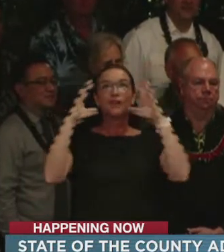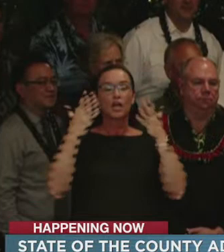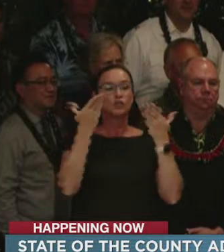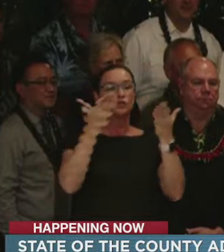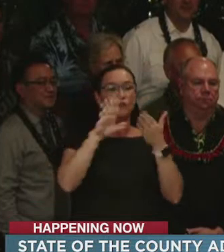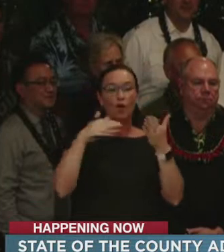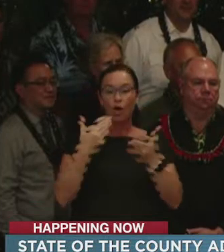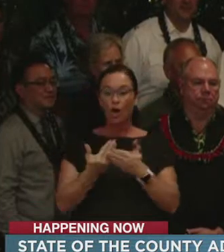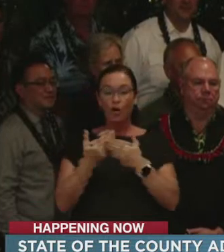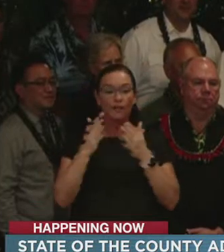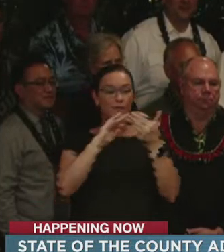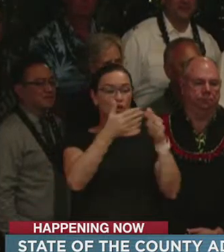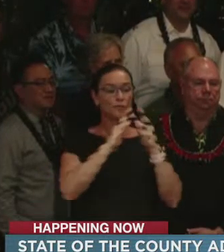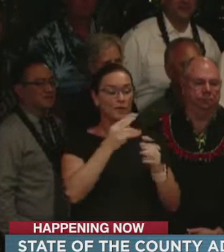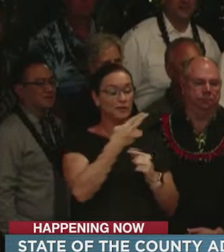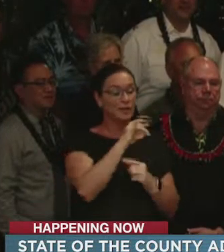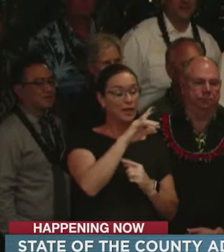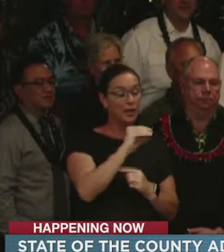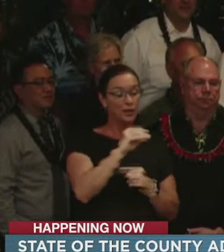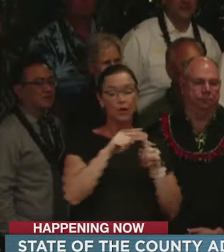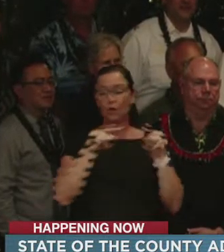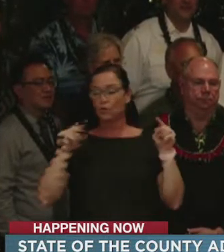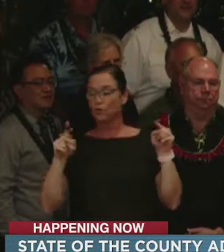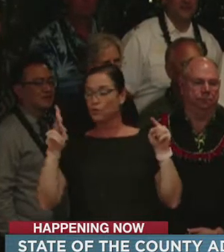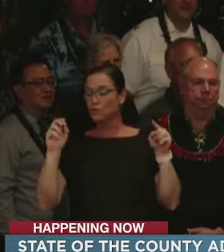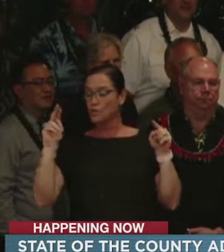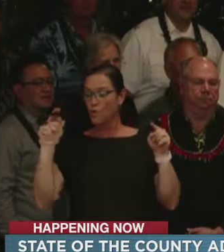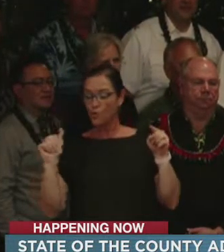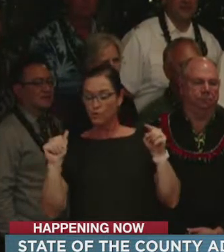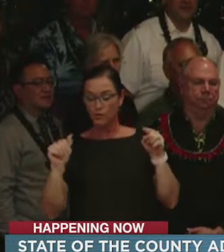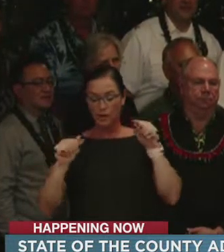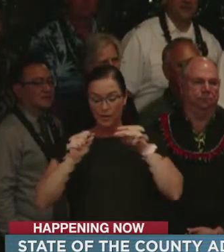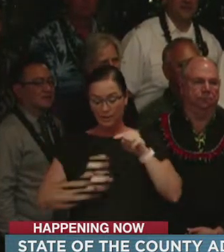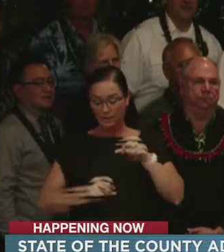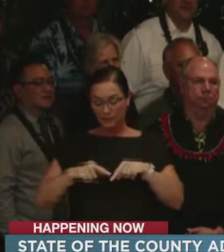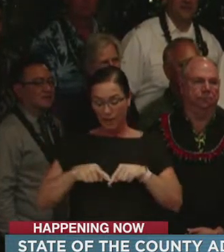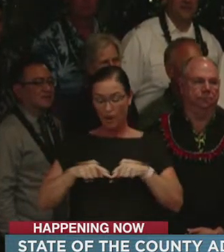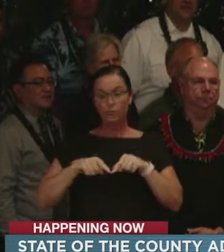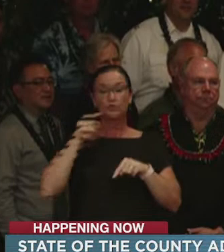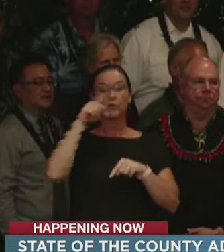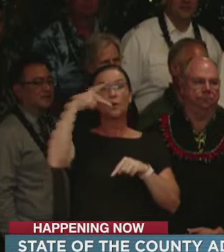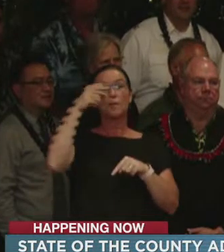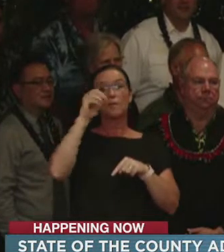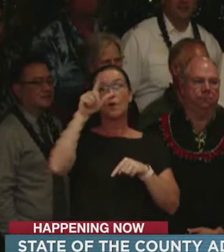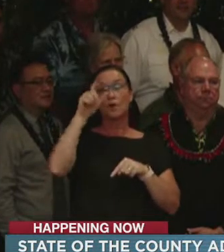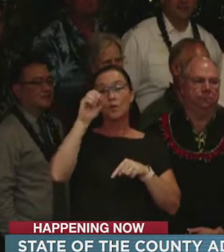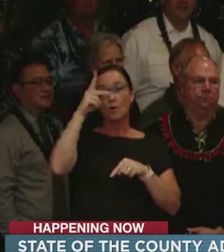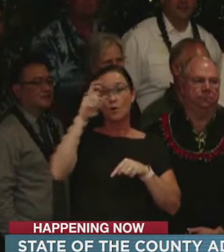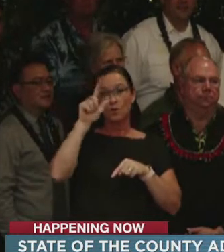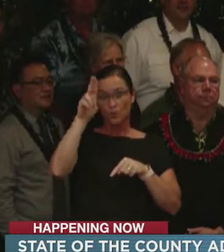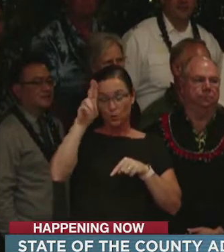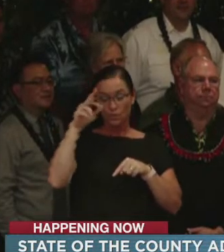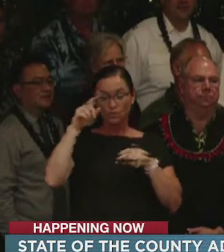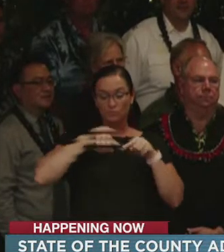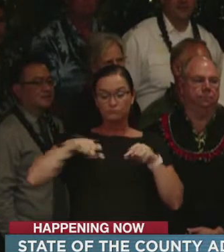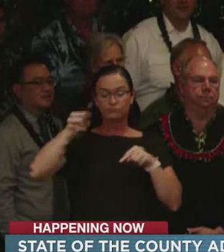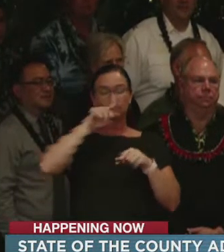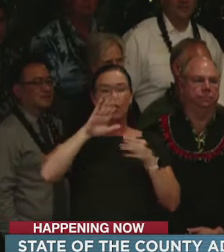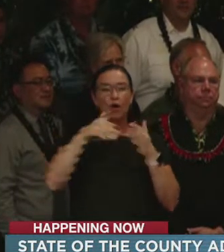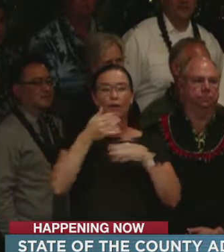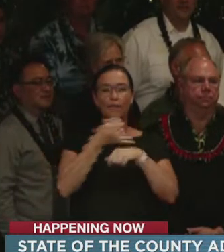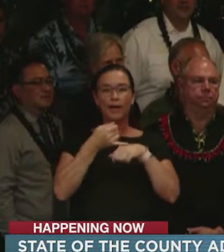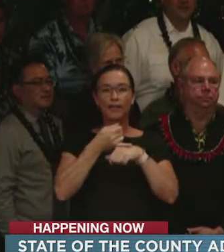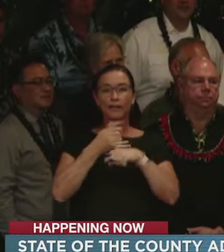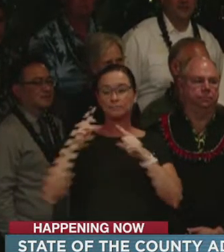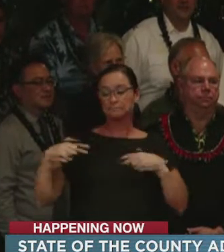to Kailua, from South Point to Pololu, and everywhere in between. Since day one,